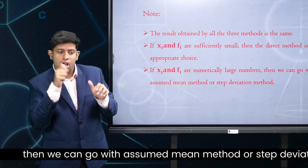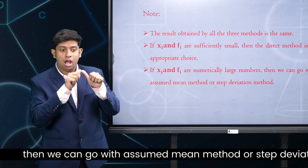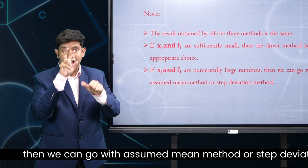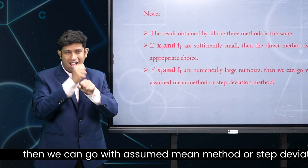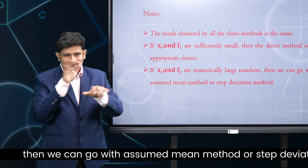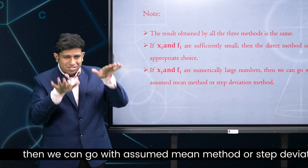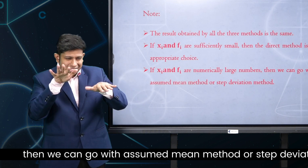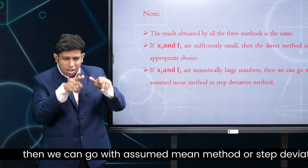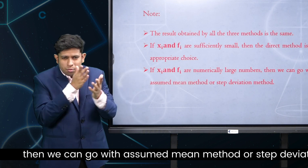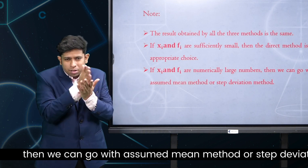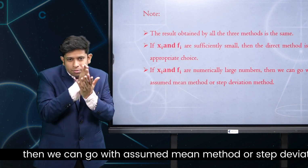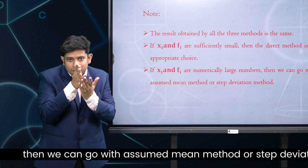method.